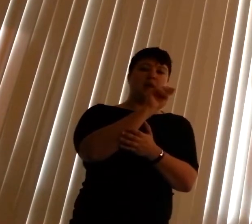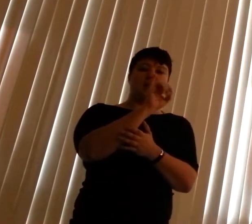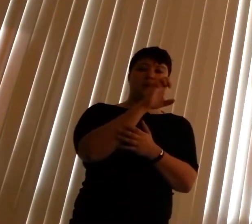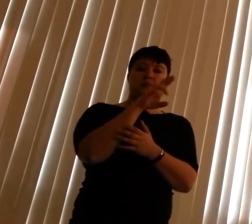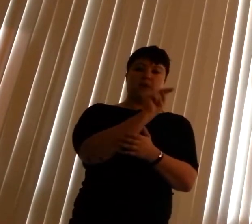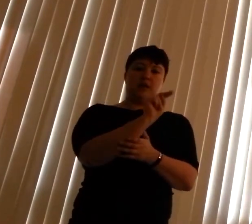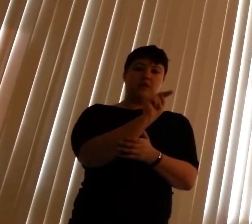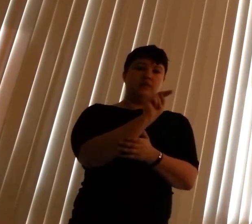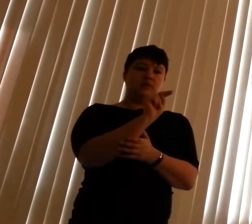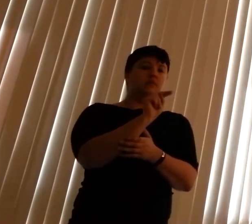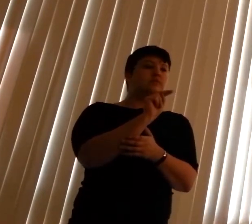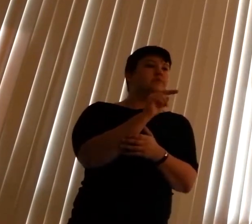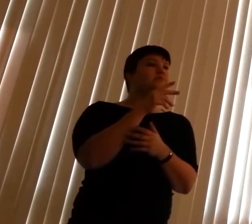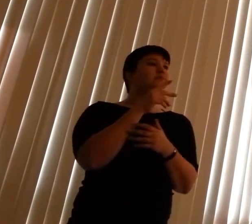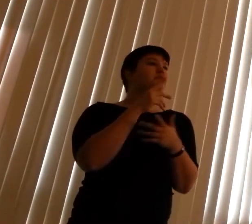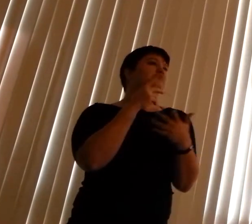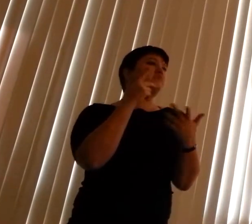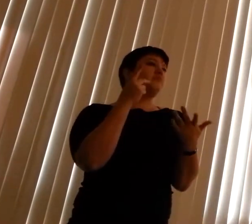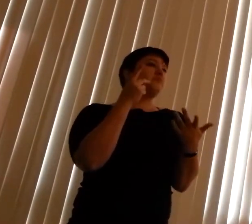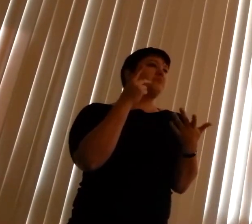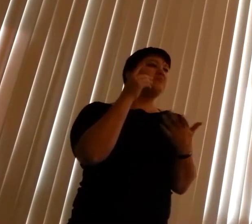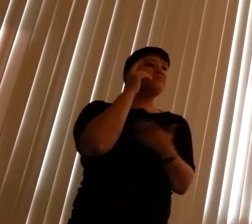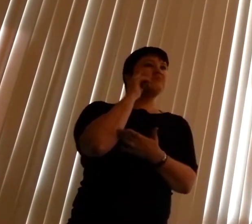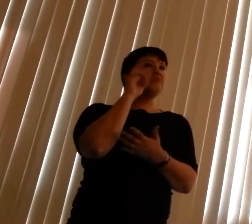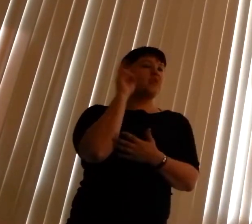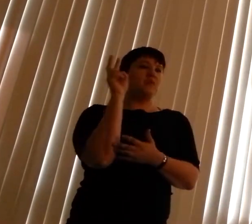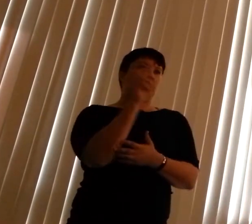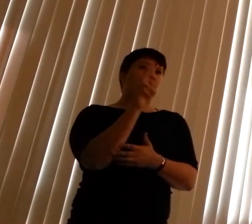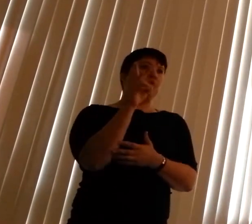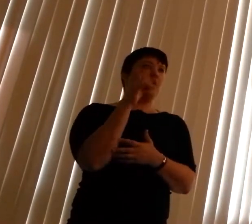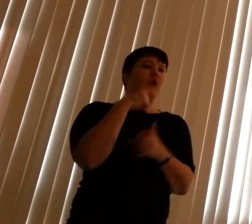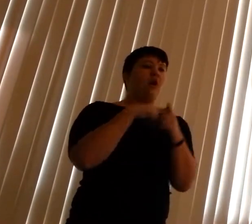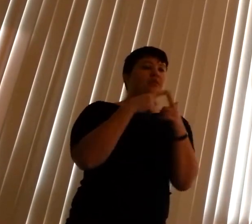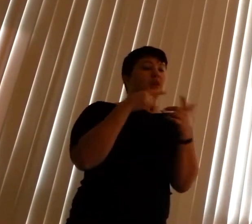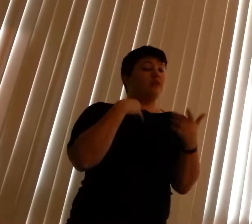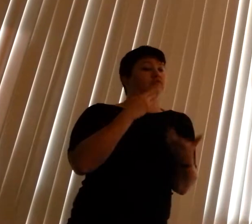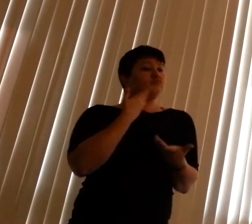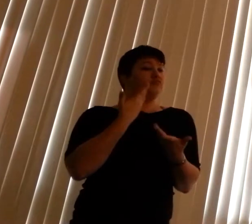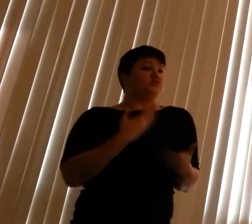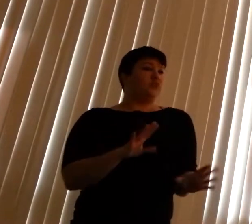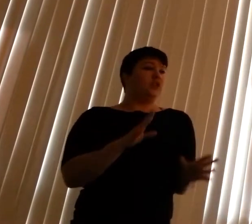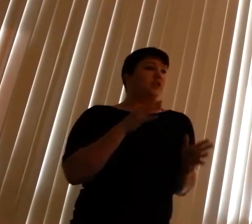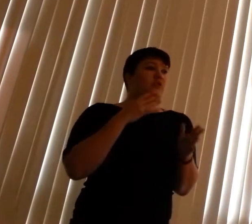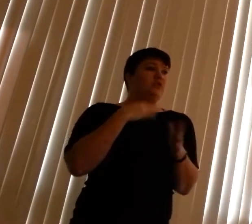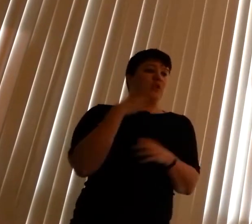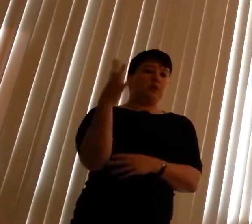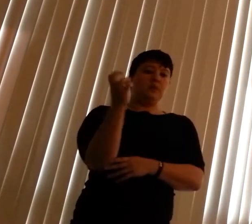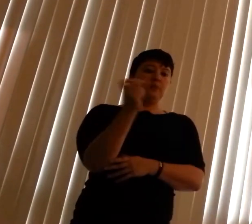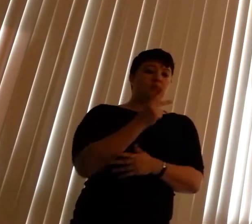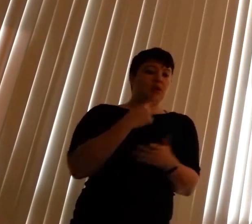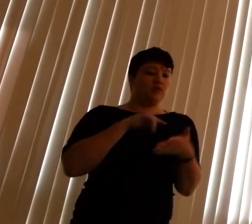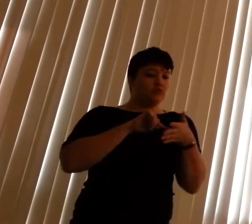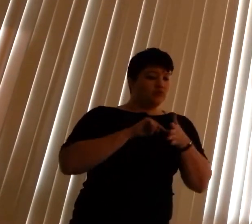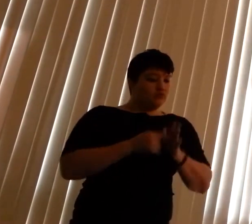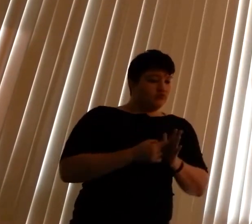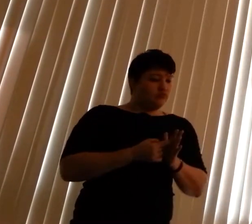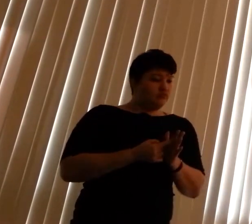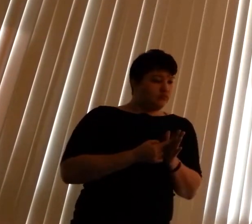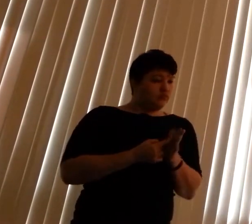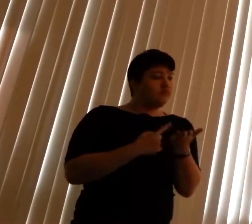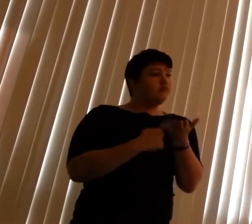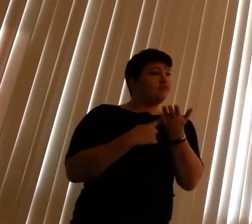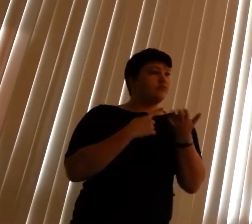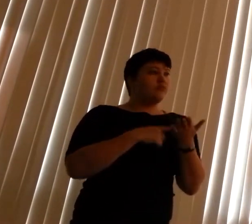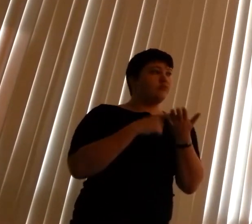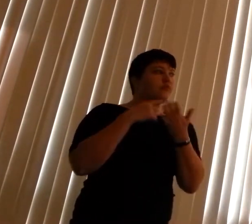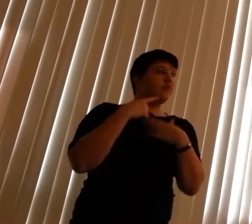that Francis Cam would raise, and then I'll conclude by coming back to where we started, to the